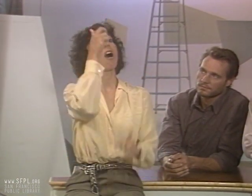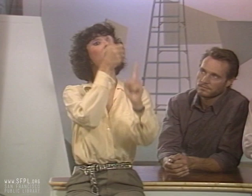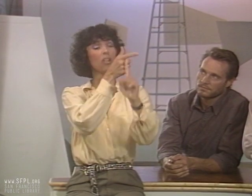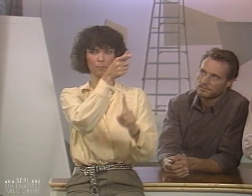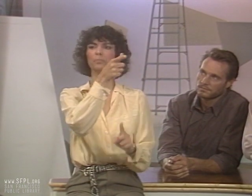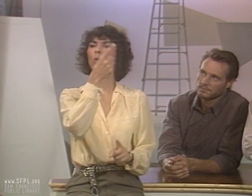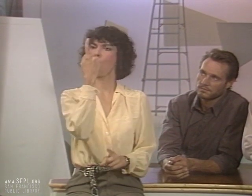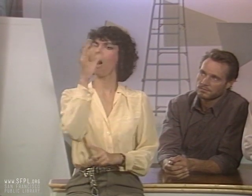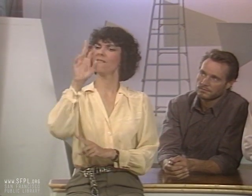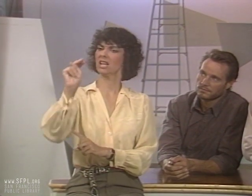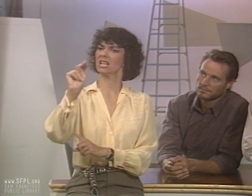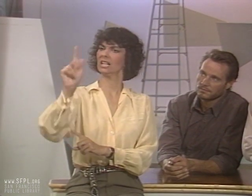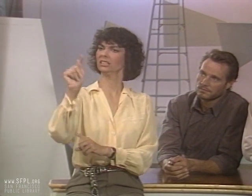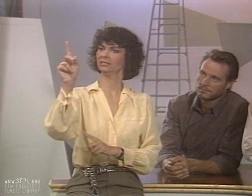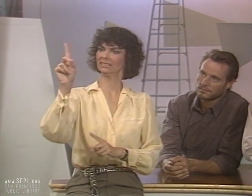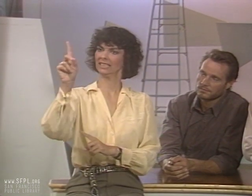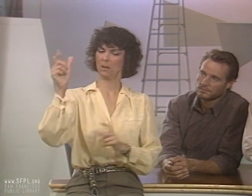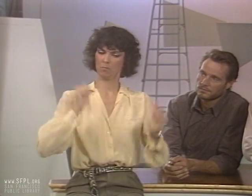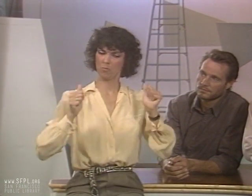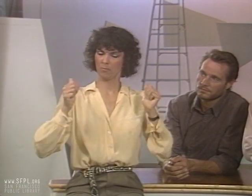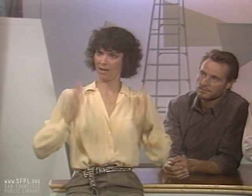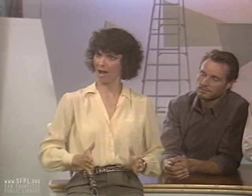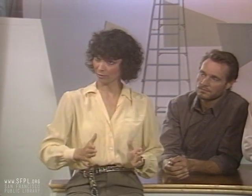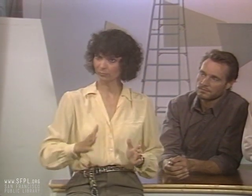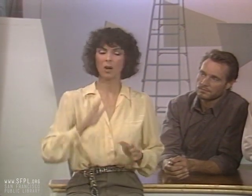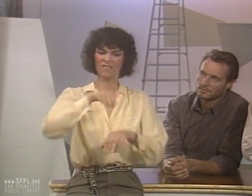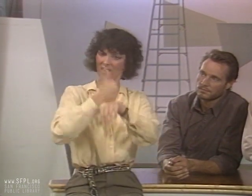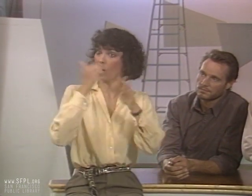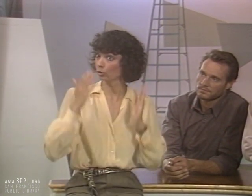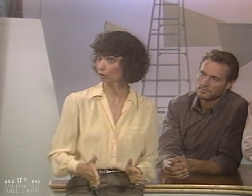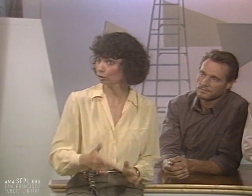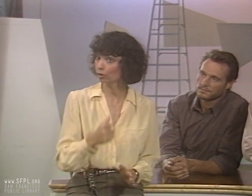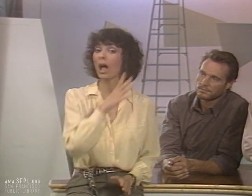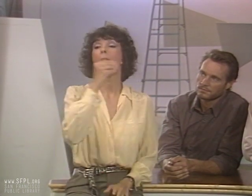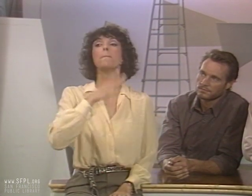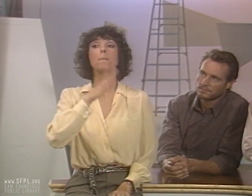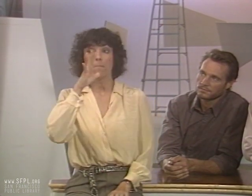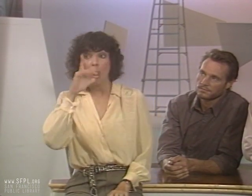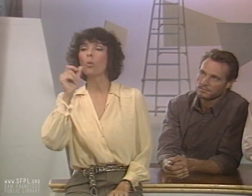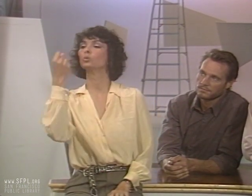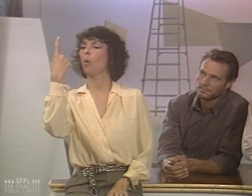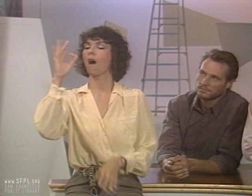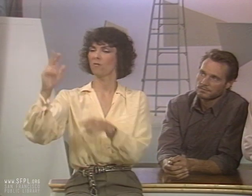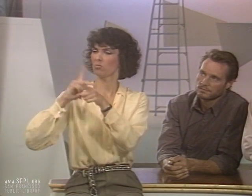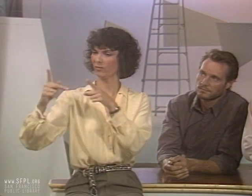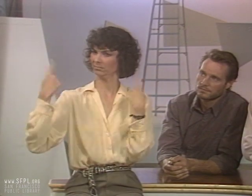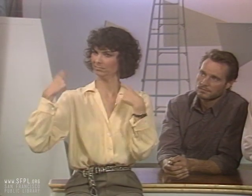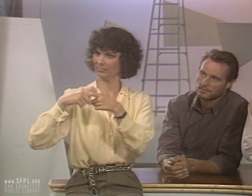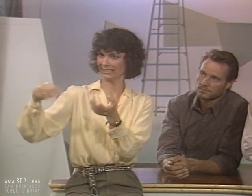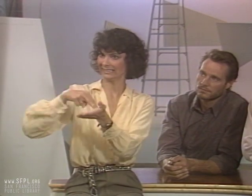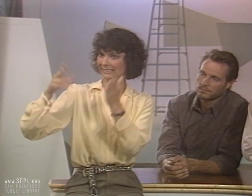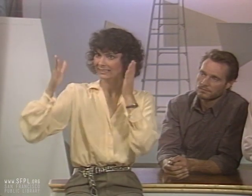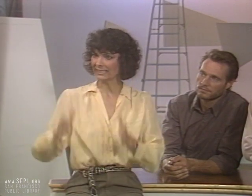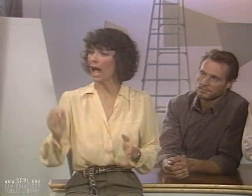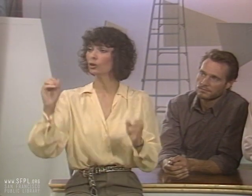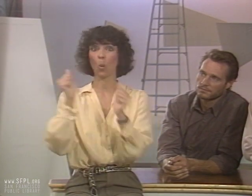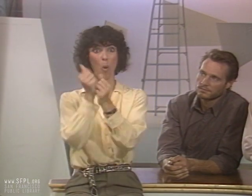years old. Since I could hear music with the help of my hearing aid, but my parents couldn't, I wanted them to be able to appreciate music like I